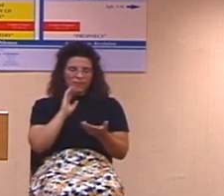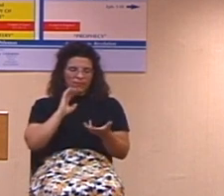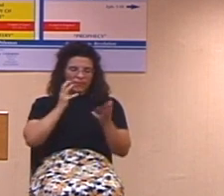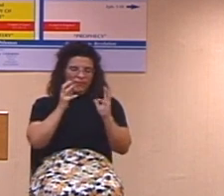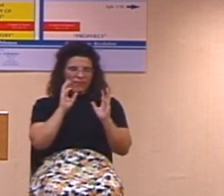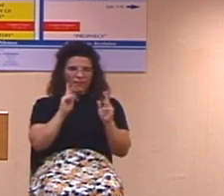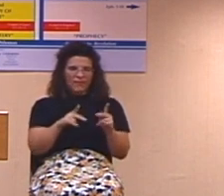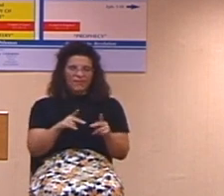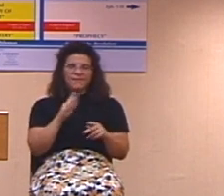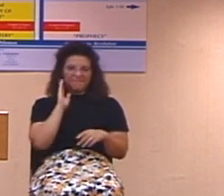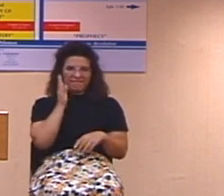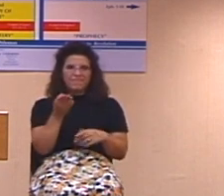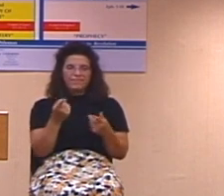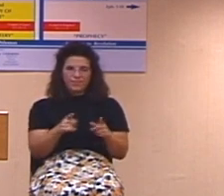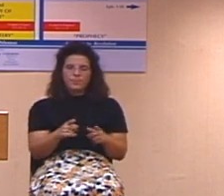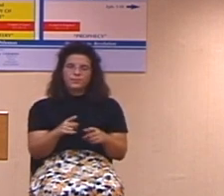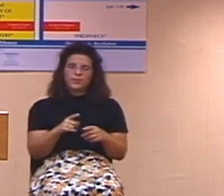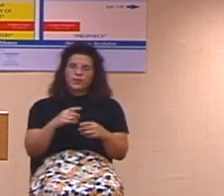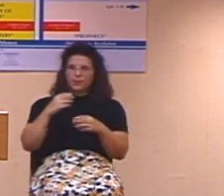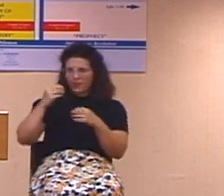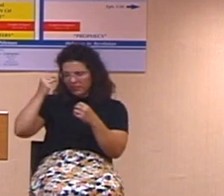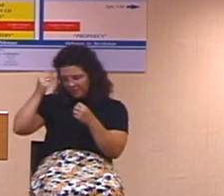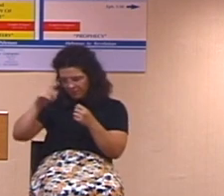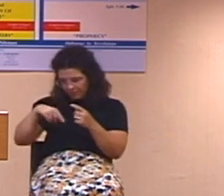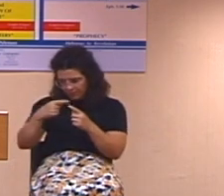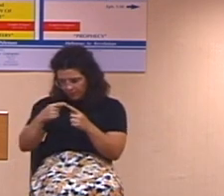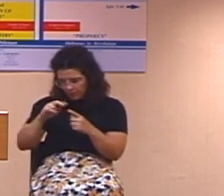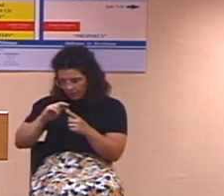up. By the way, how do you think about your mess ups?